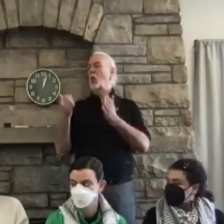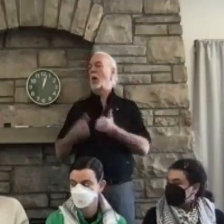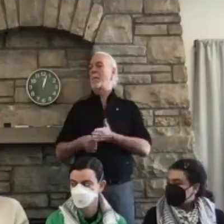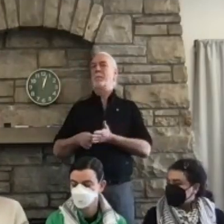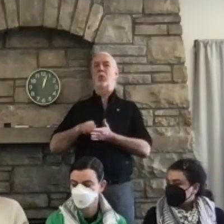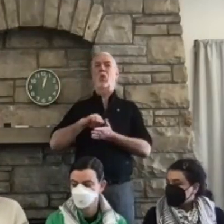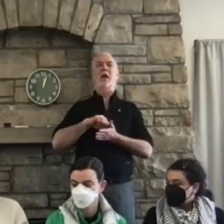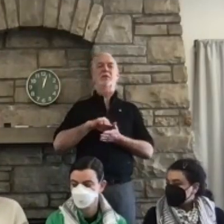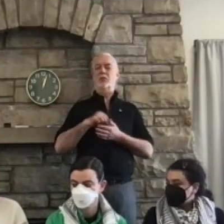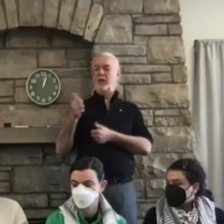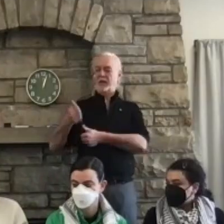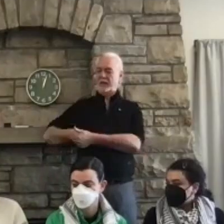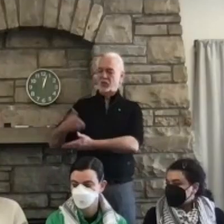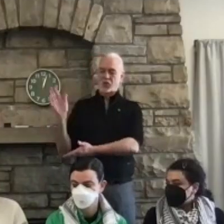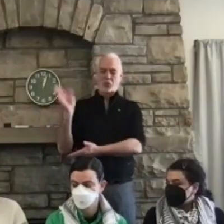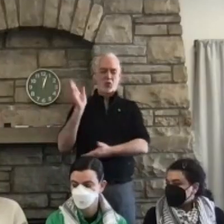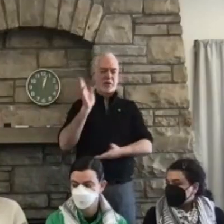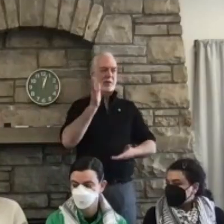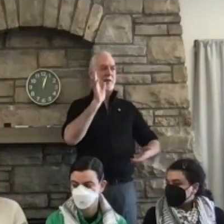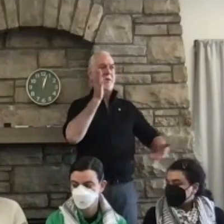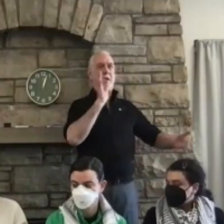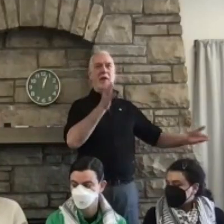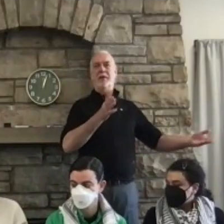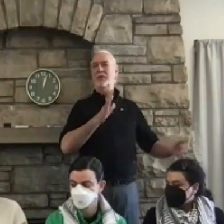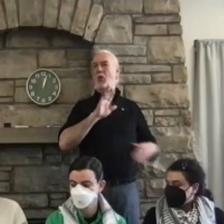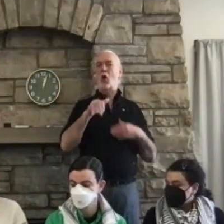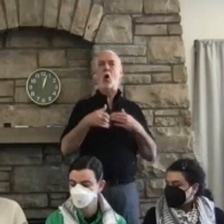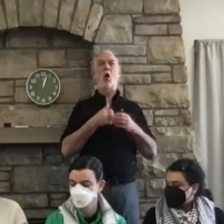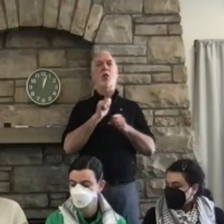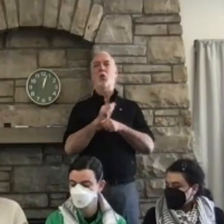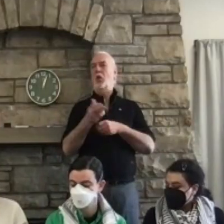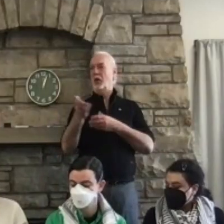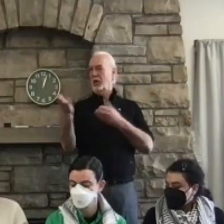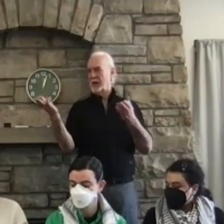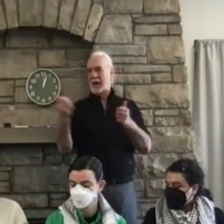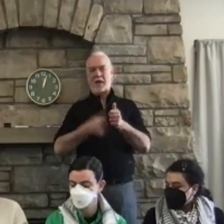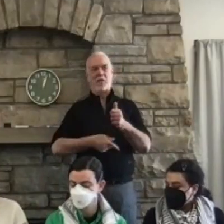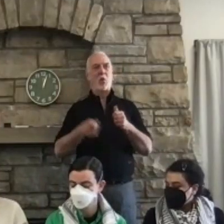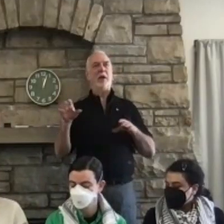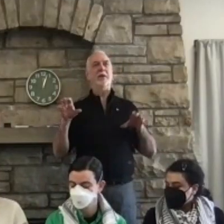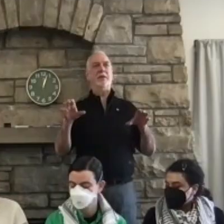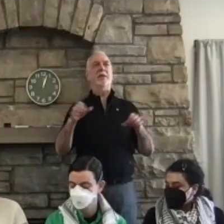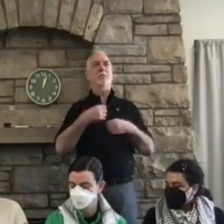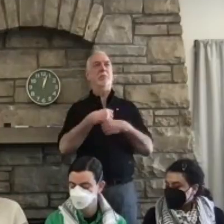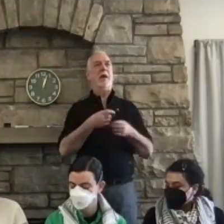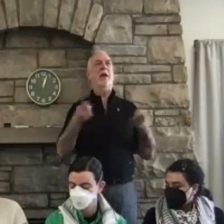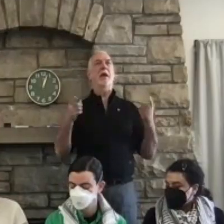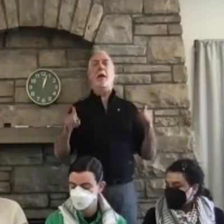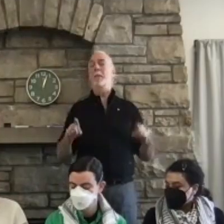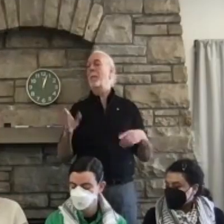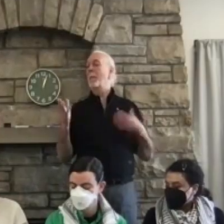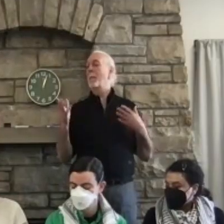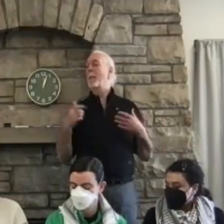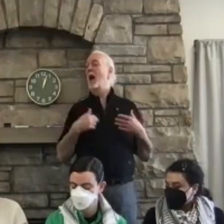every presentation and all the work everybody did to get this act together. So